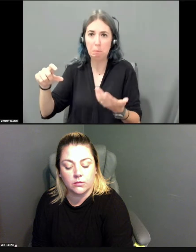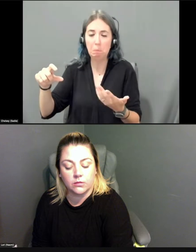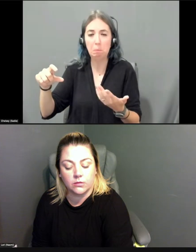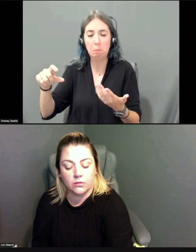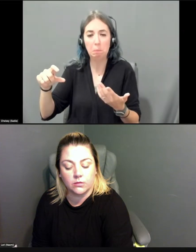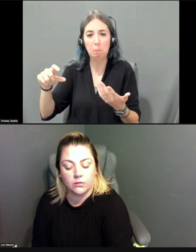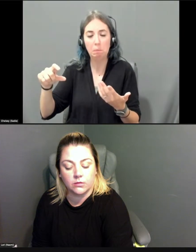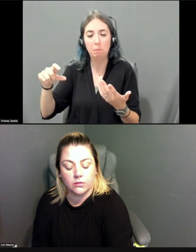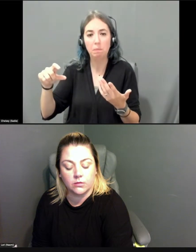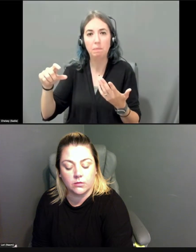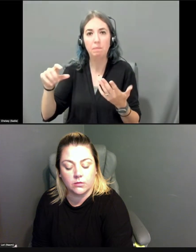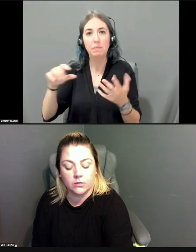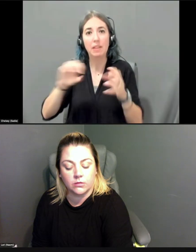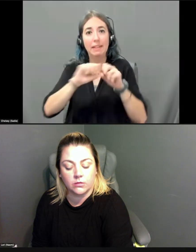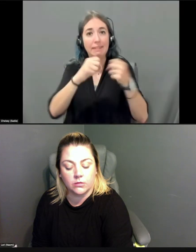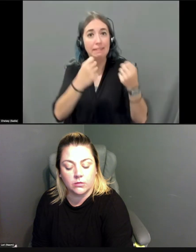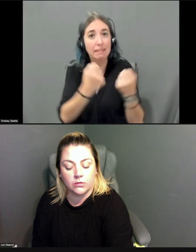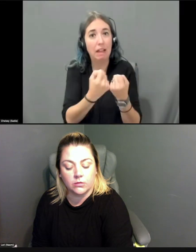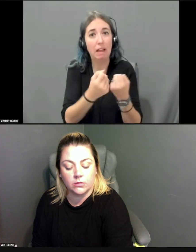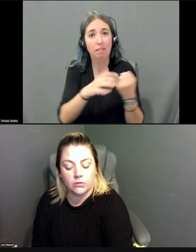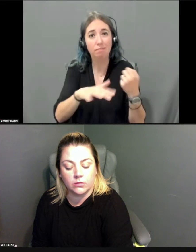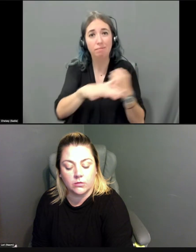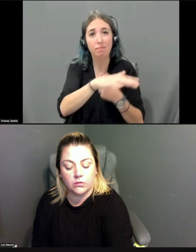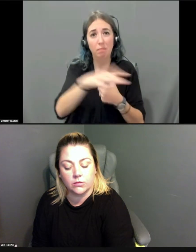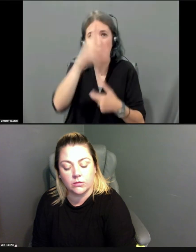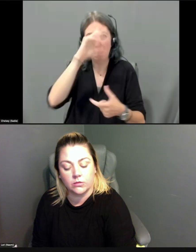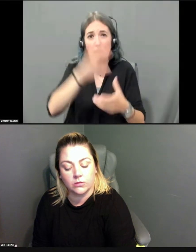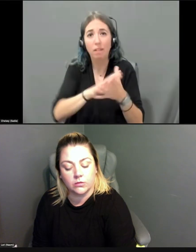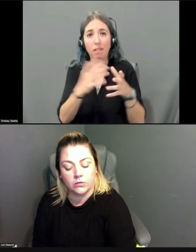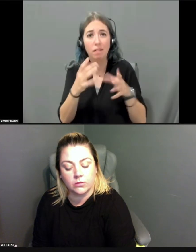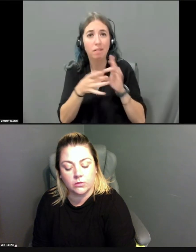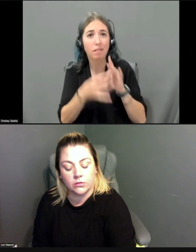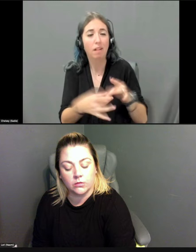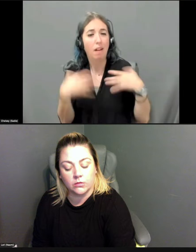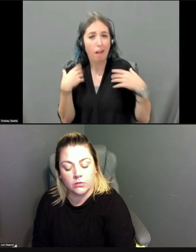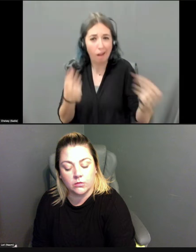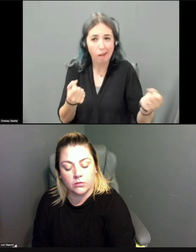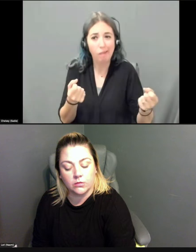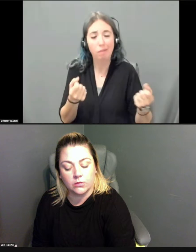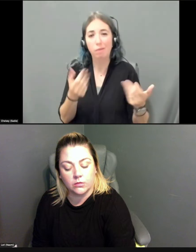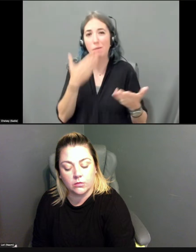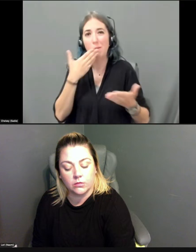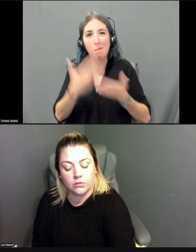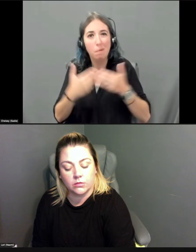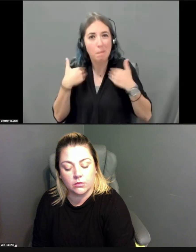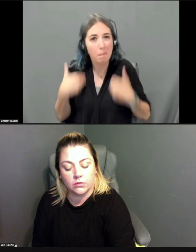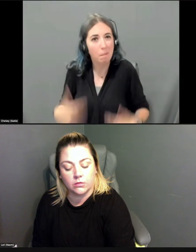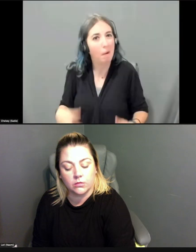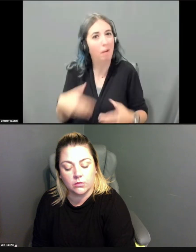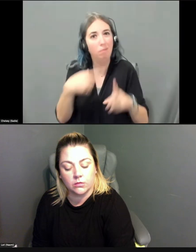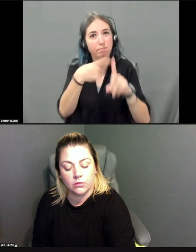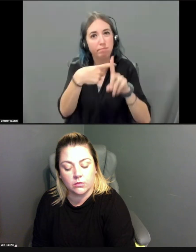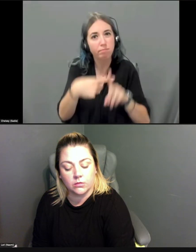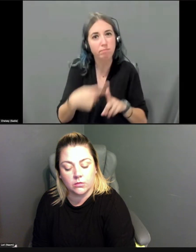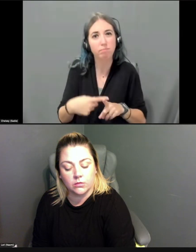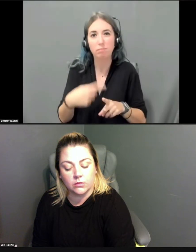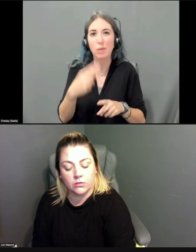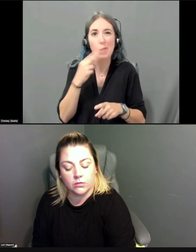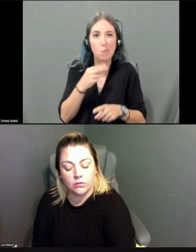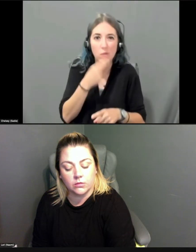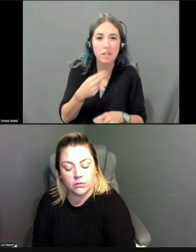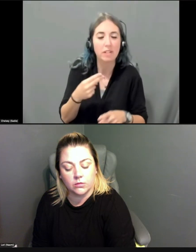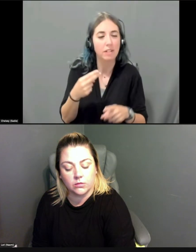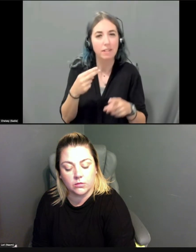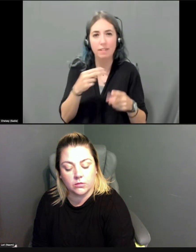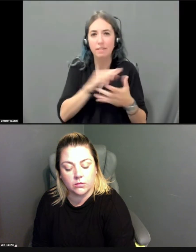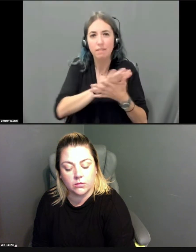society believes about health and wellness and fitness and nutrition and all this sort of stuff. When you start learning even just